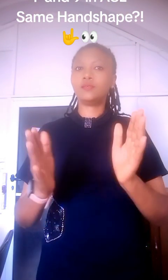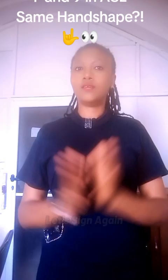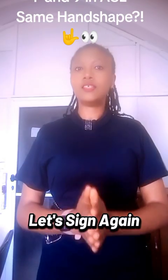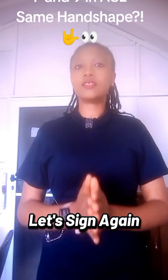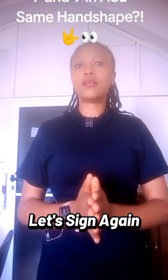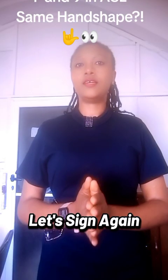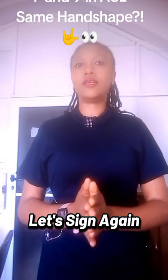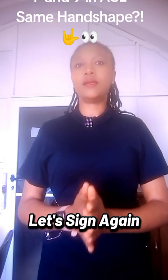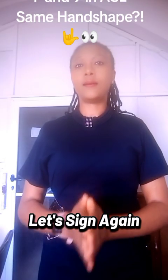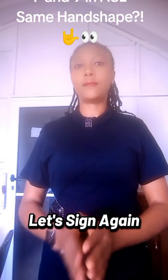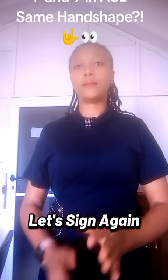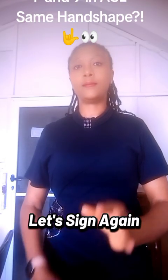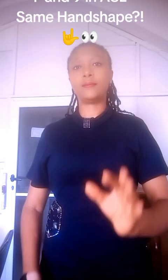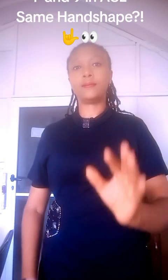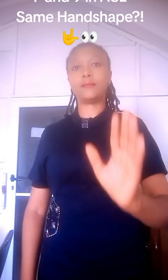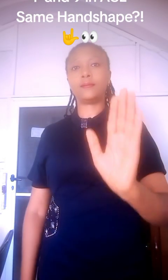Let's sign again.